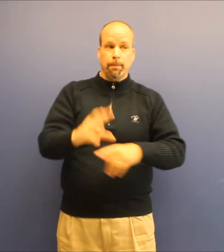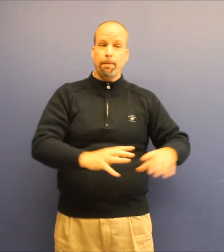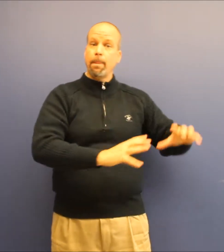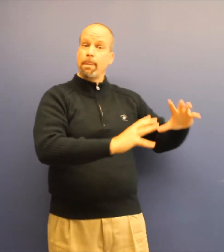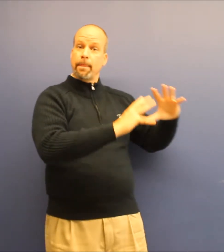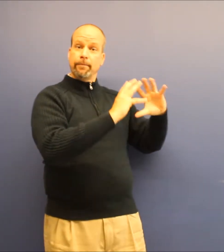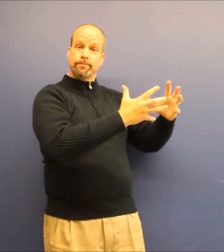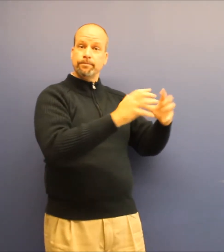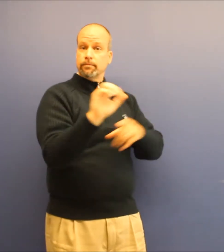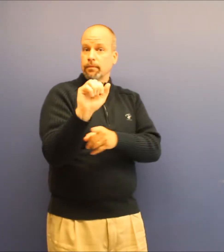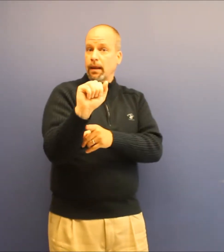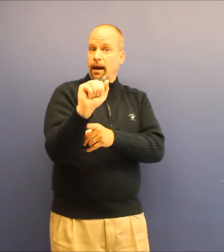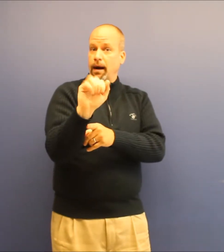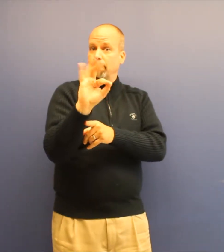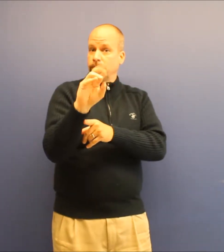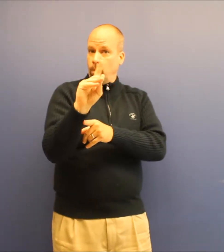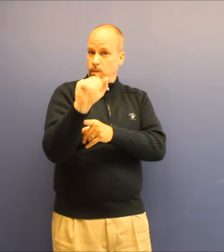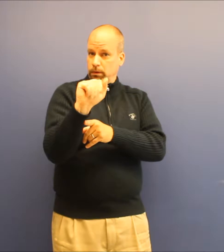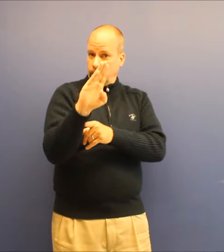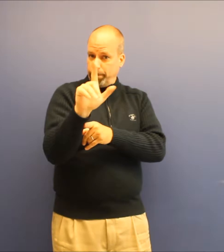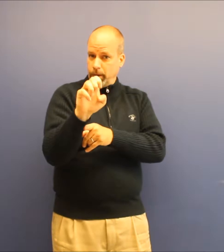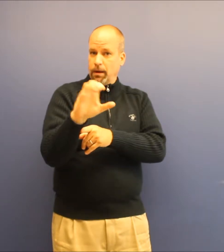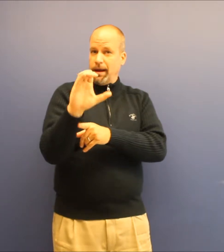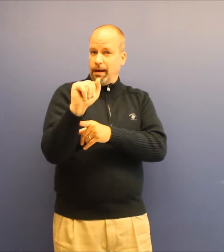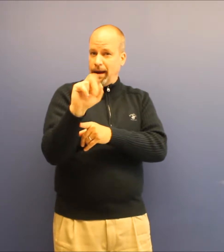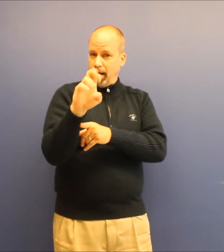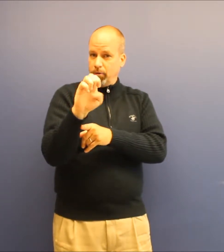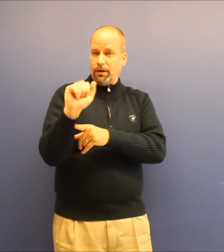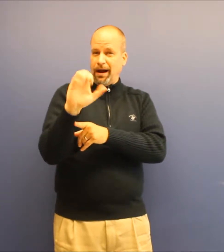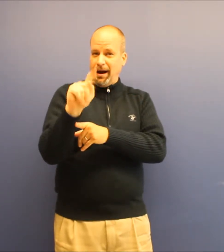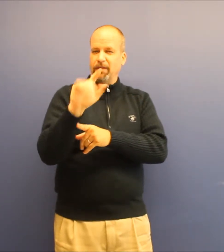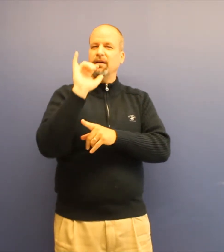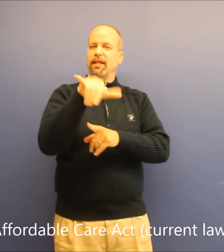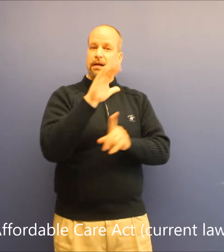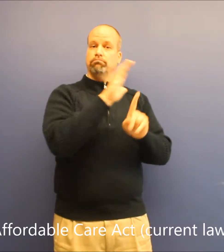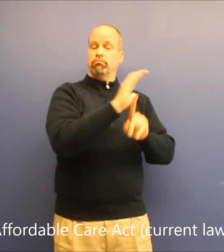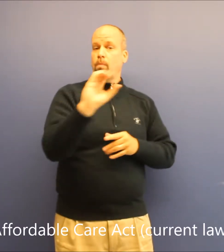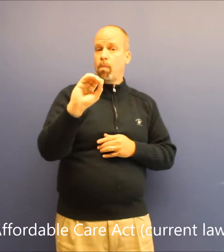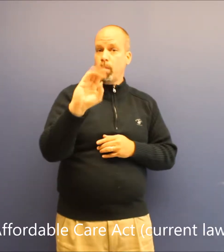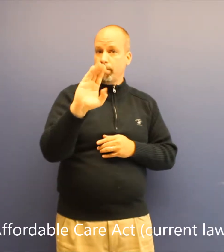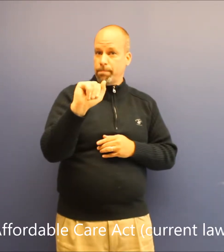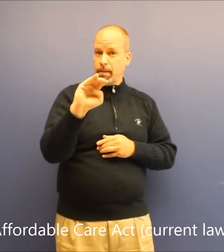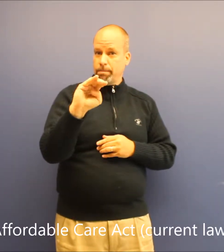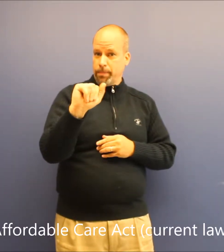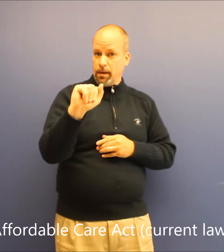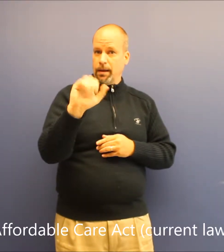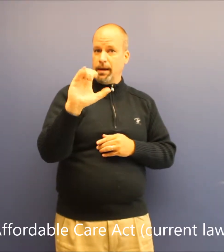For people under the age of 26, the Affordable Care Act, or Obamacare,